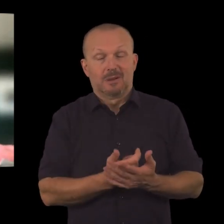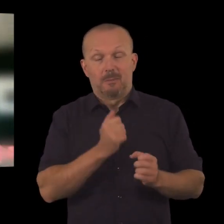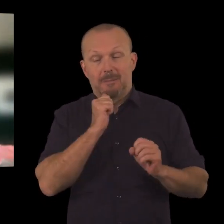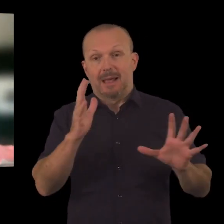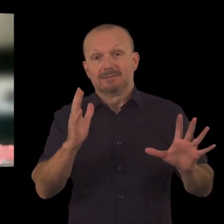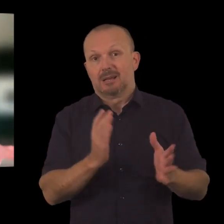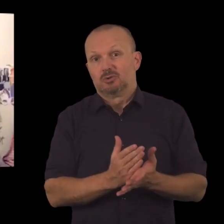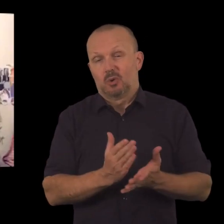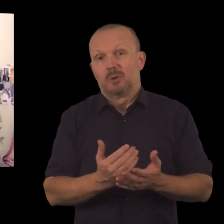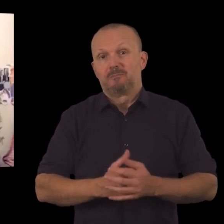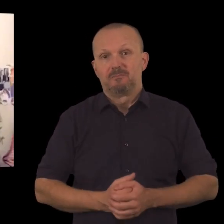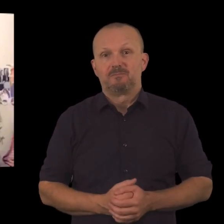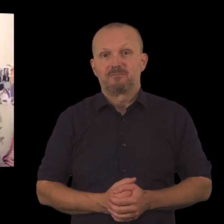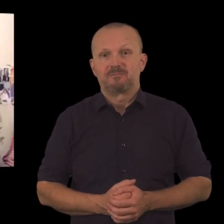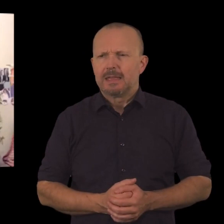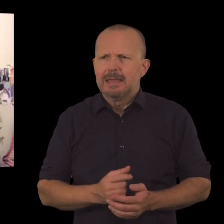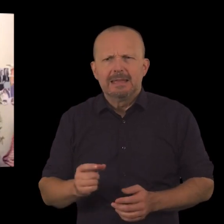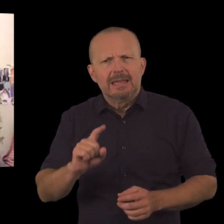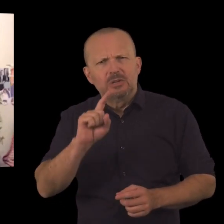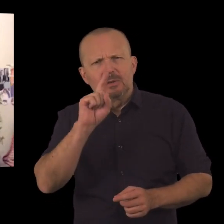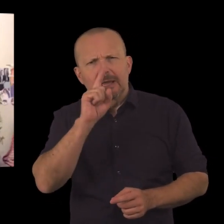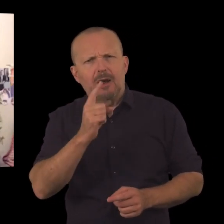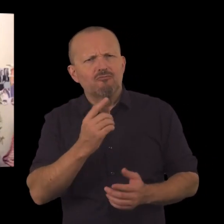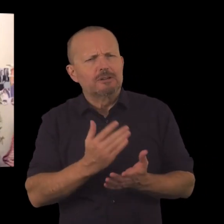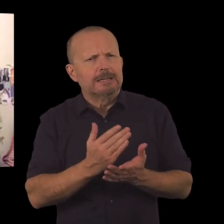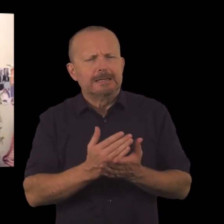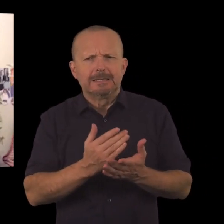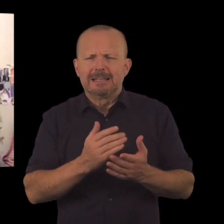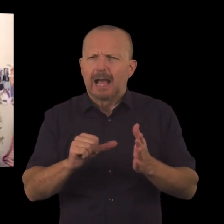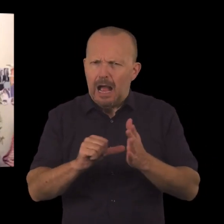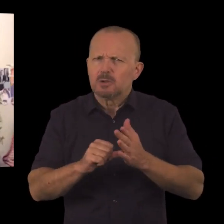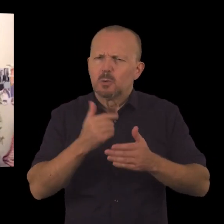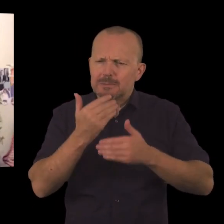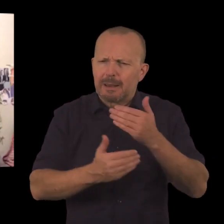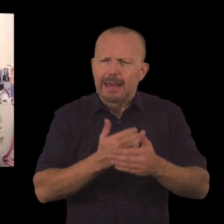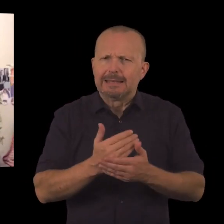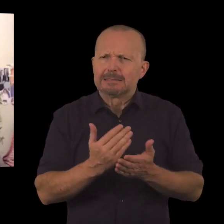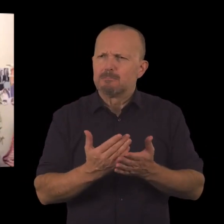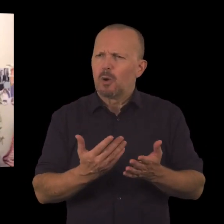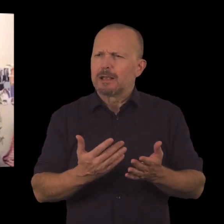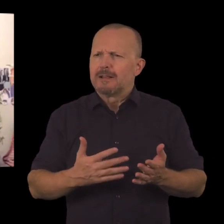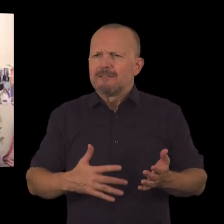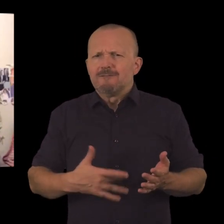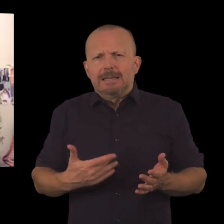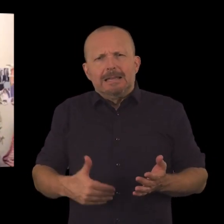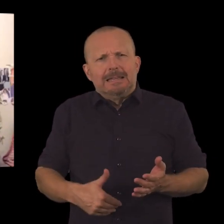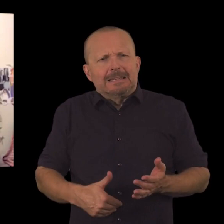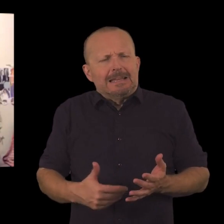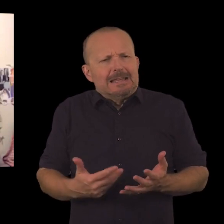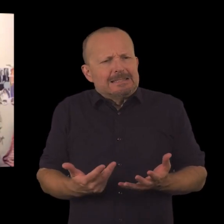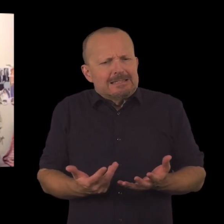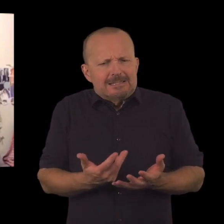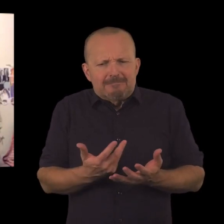Yeah. You can't really put voice to it, because what it is it's being